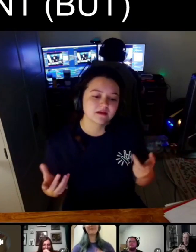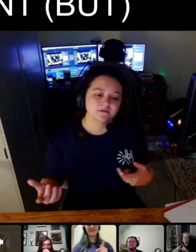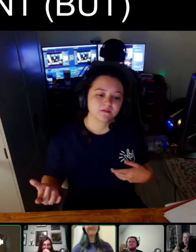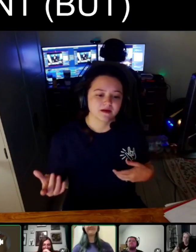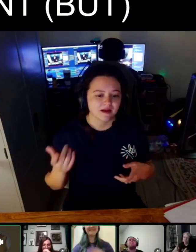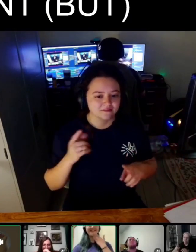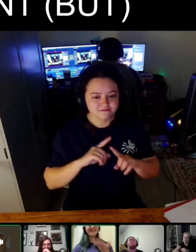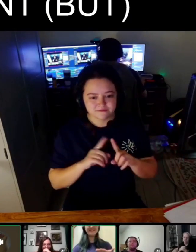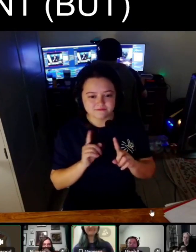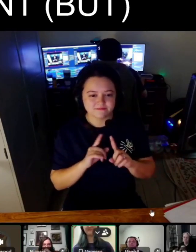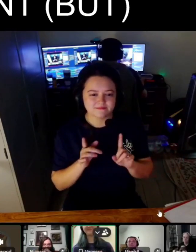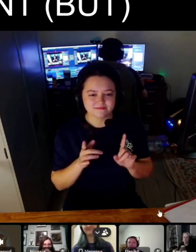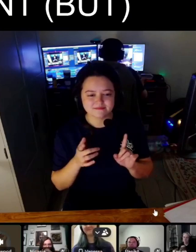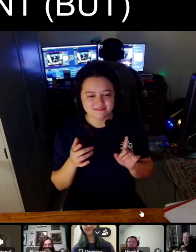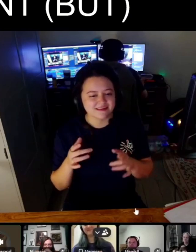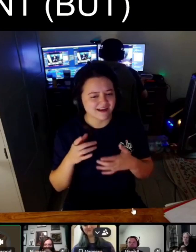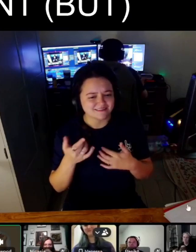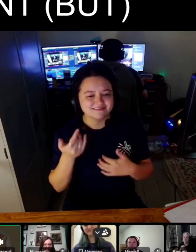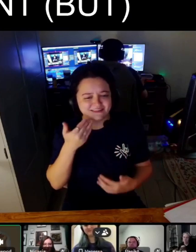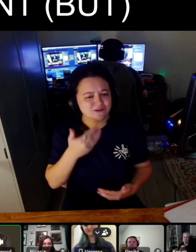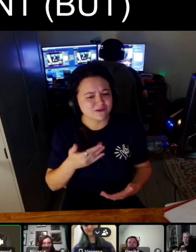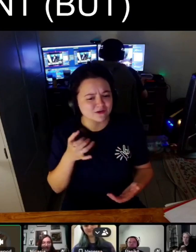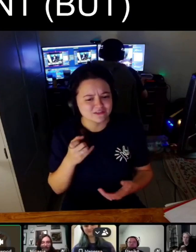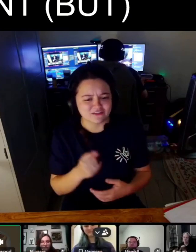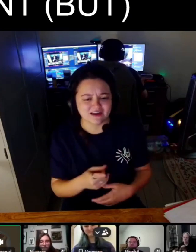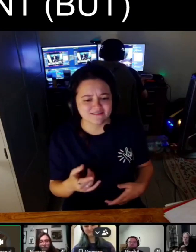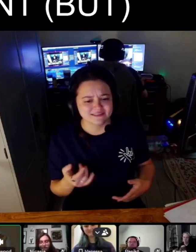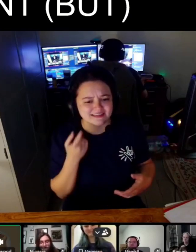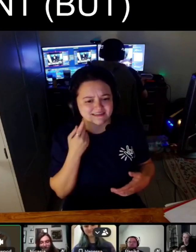Great. But Thank you. it's a good question. I've seen,